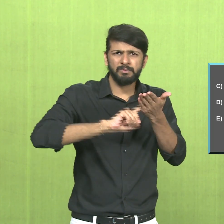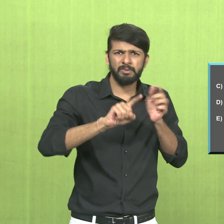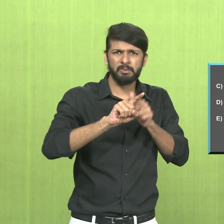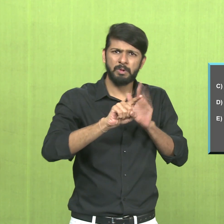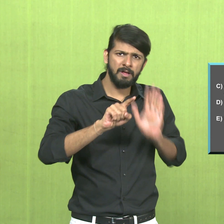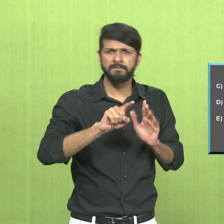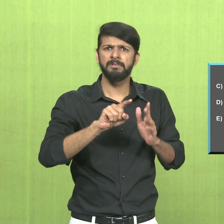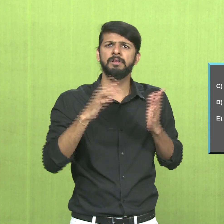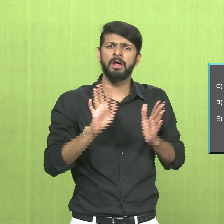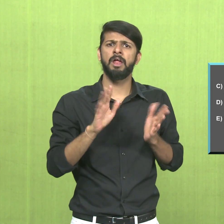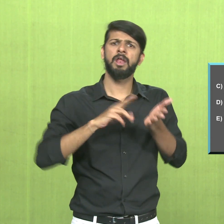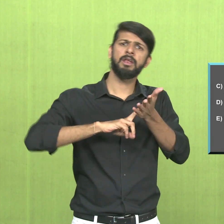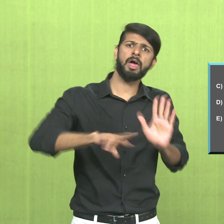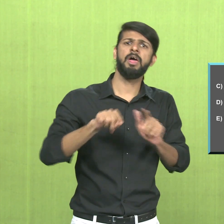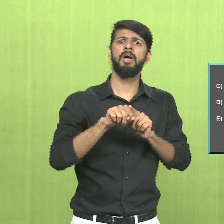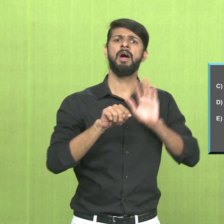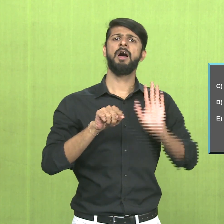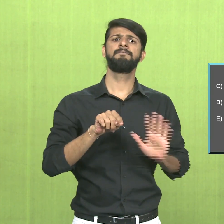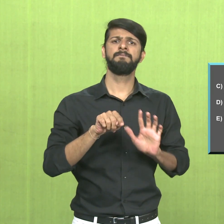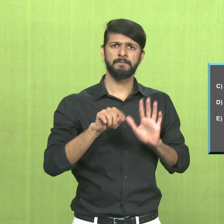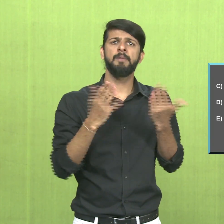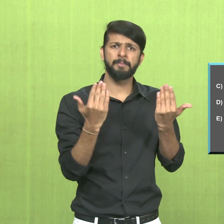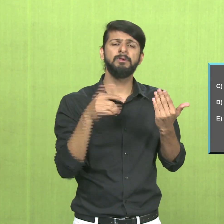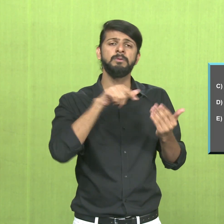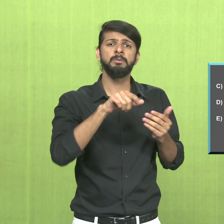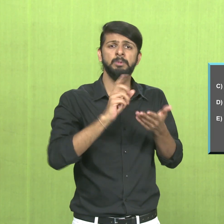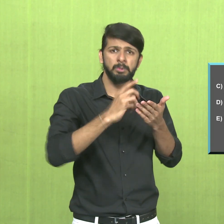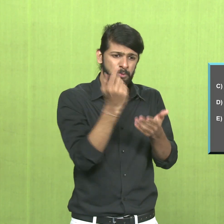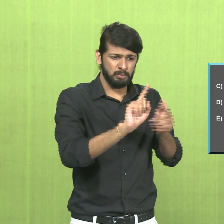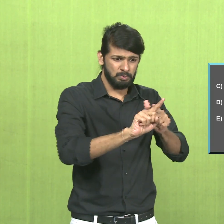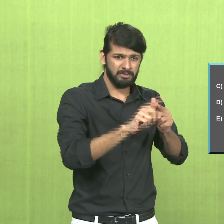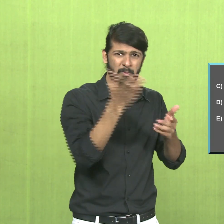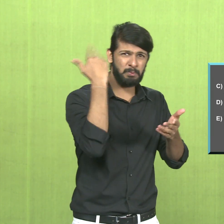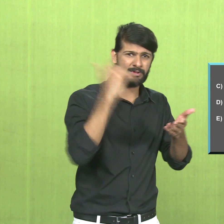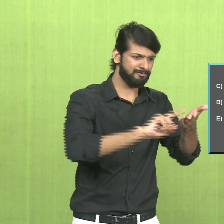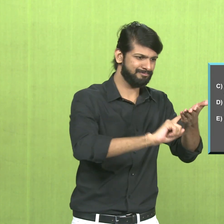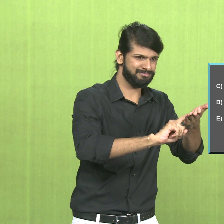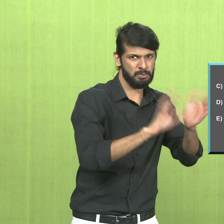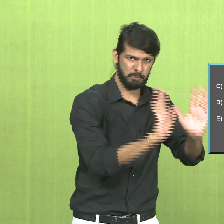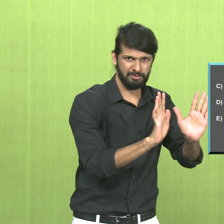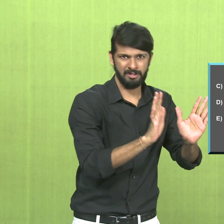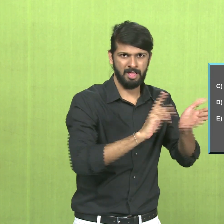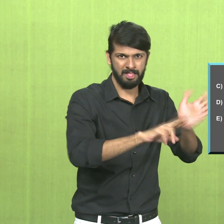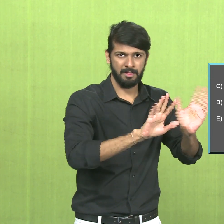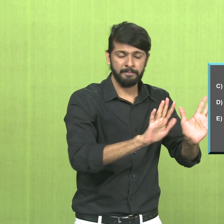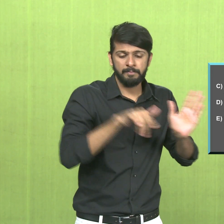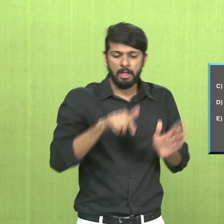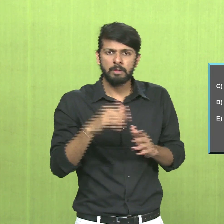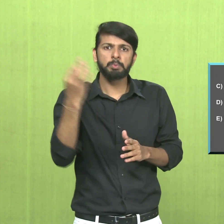Point number 4, nowadays charcoal sticks are made of fine ground organic materials which